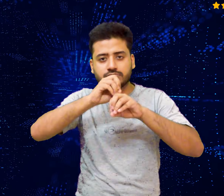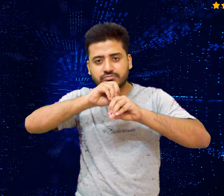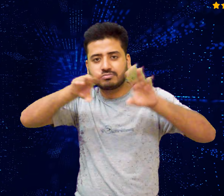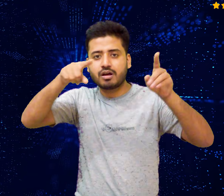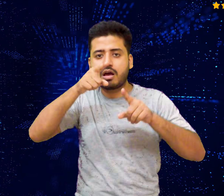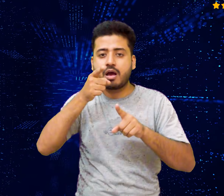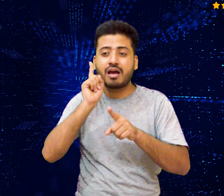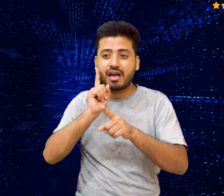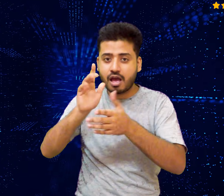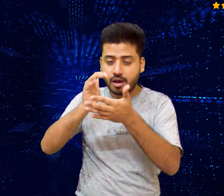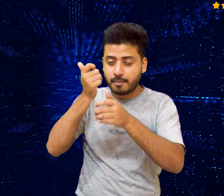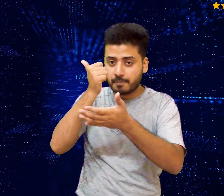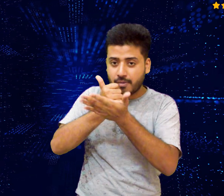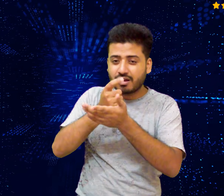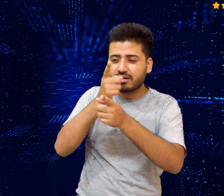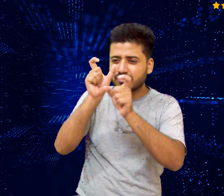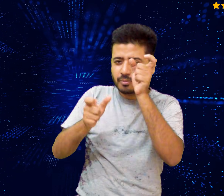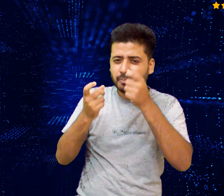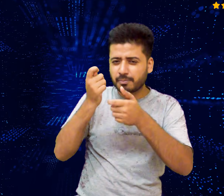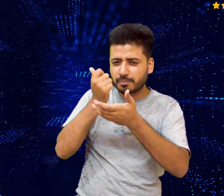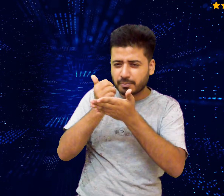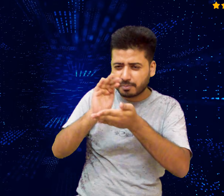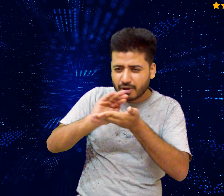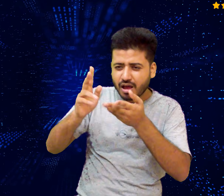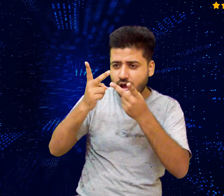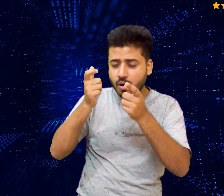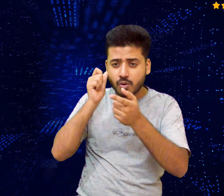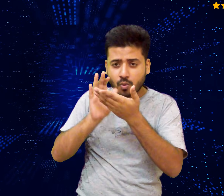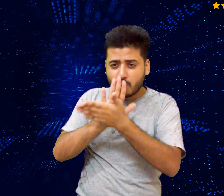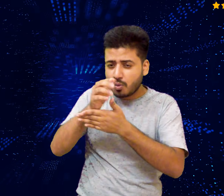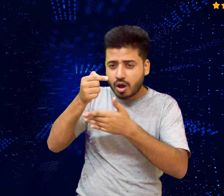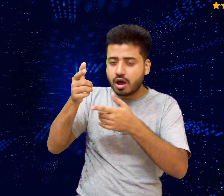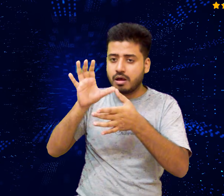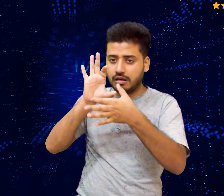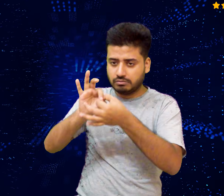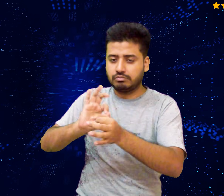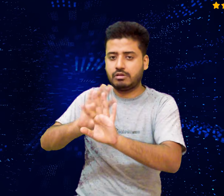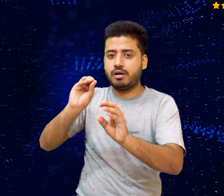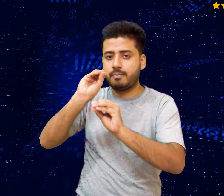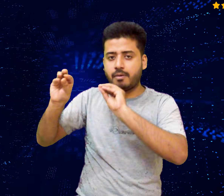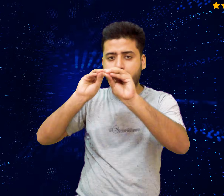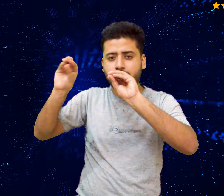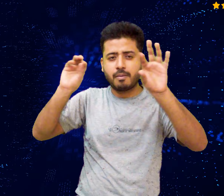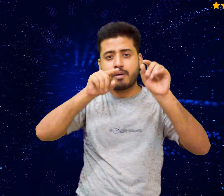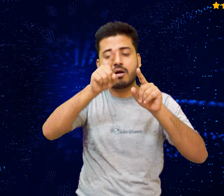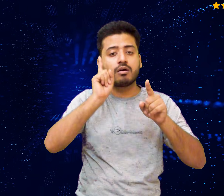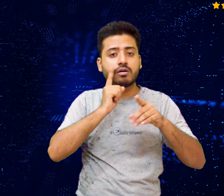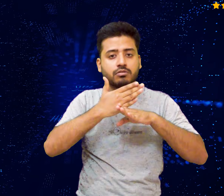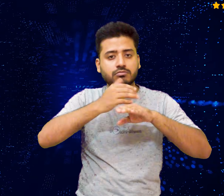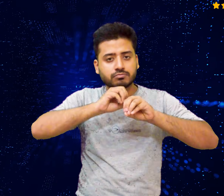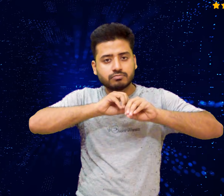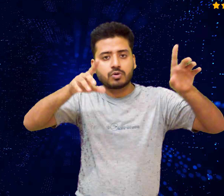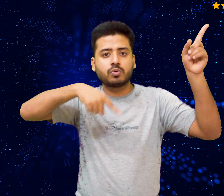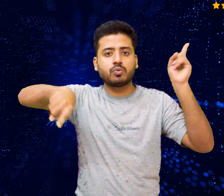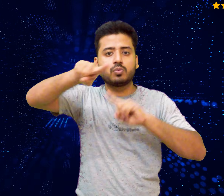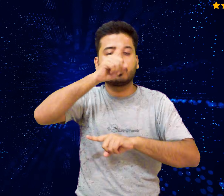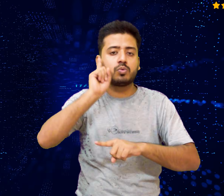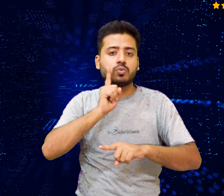name. What to do if you are a victim of SIM swapping? If you suspect you've fallen victim to a SIM swapping attack, act quickly